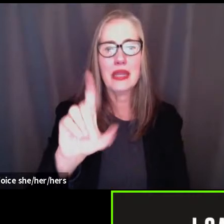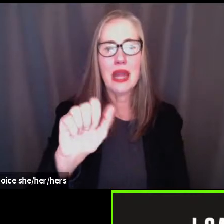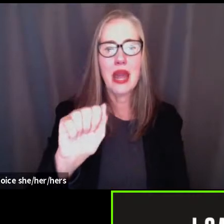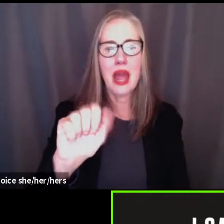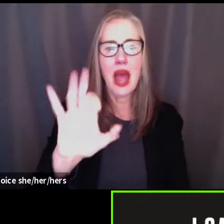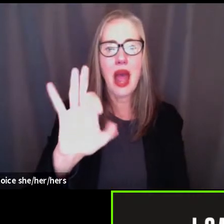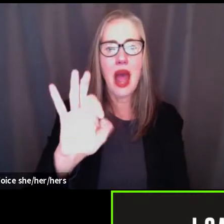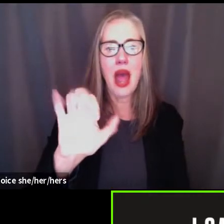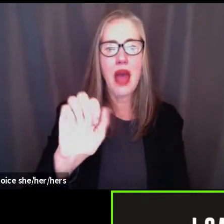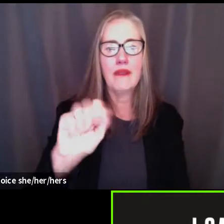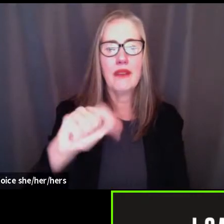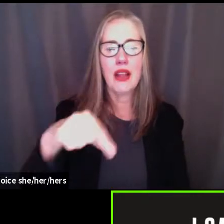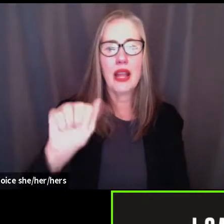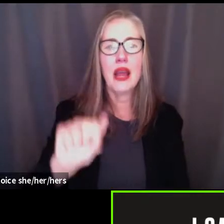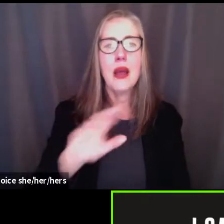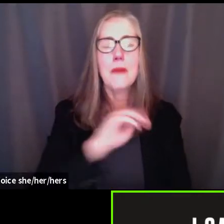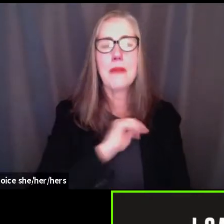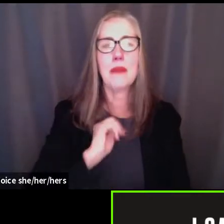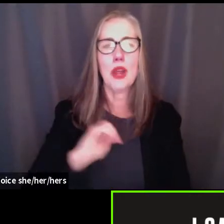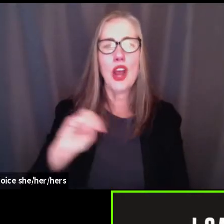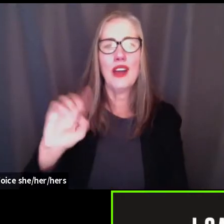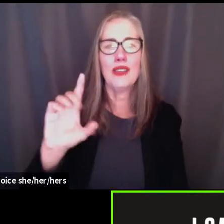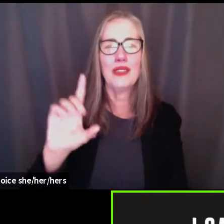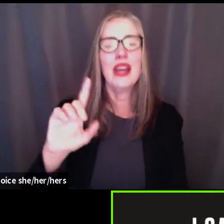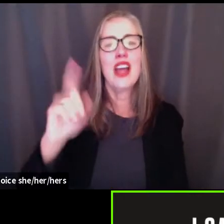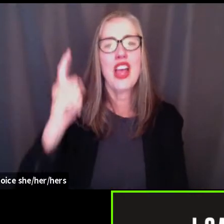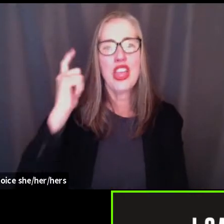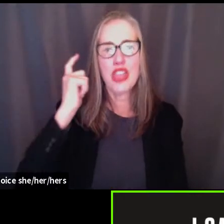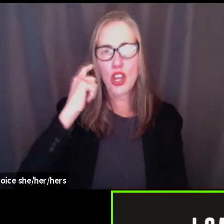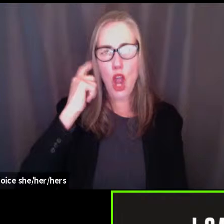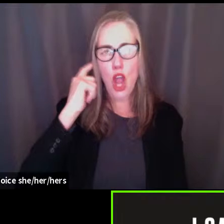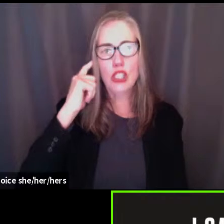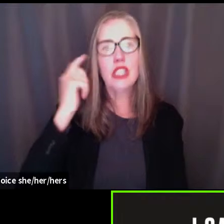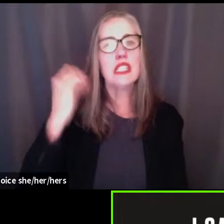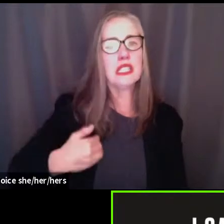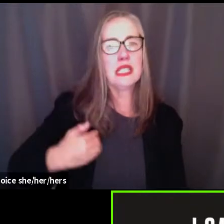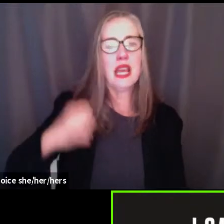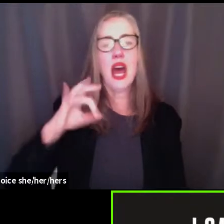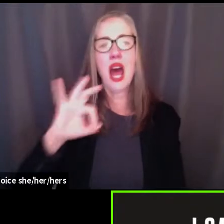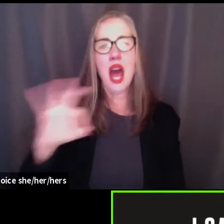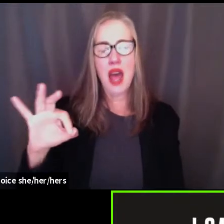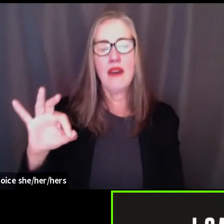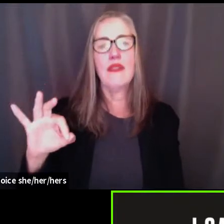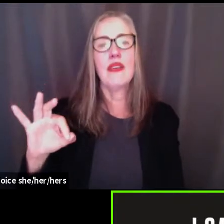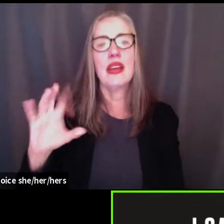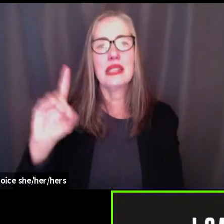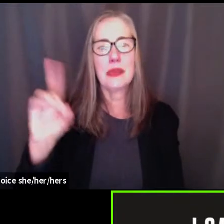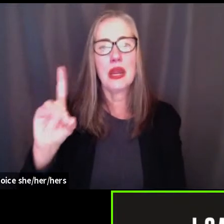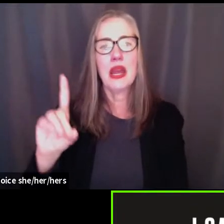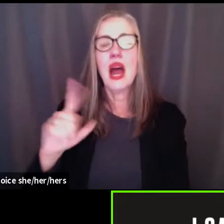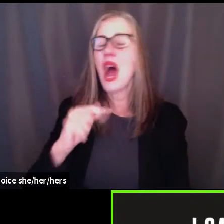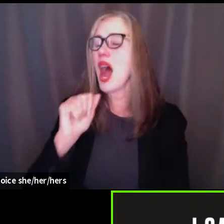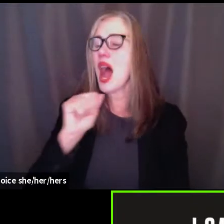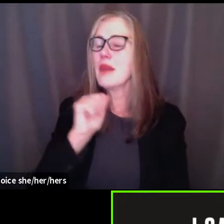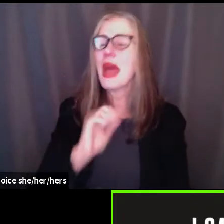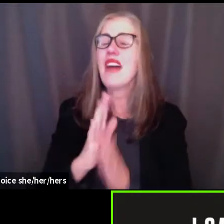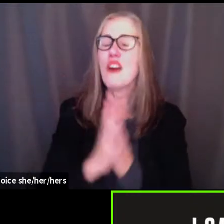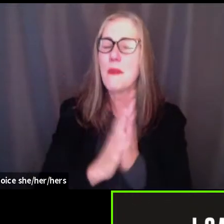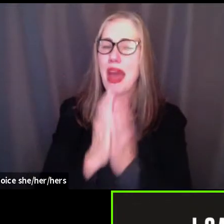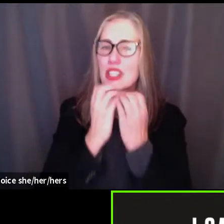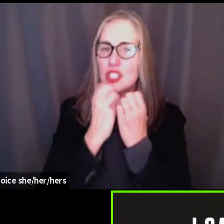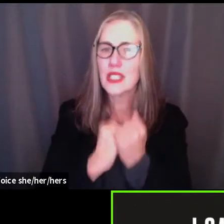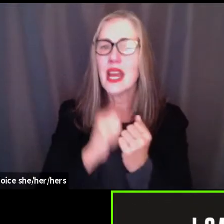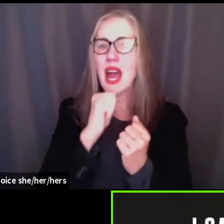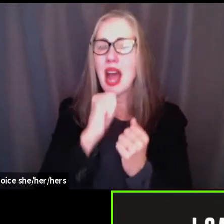the Democratic Party. I speak with passion. I am not angry, although anger is a valid emotion, and I have every right to